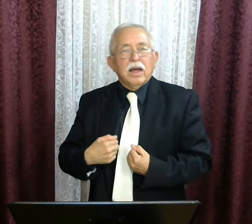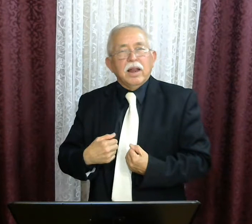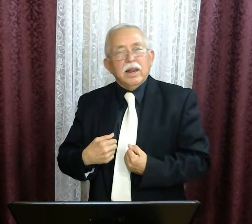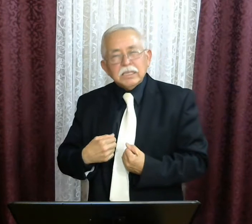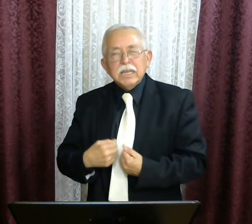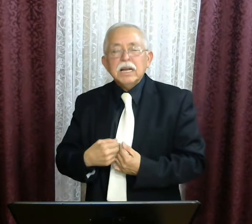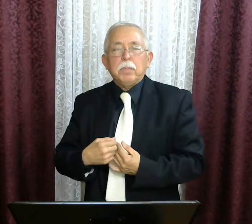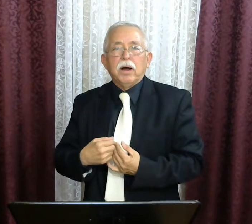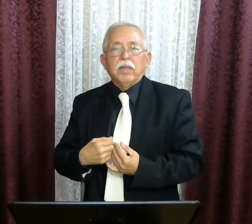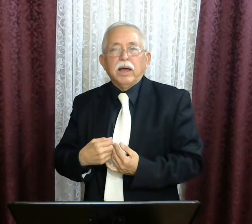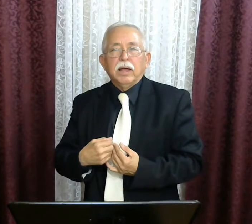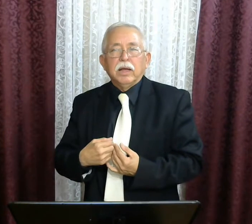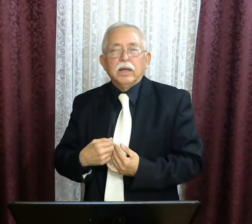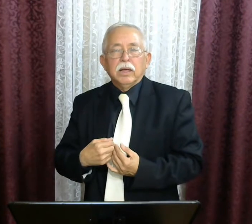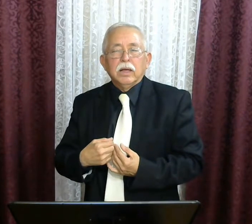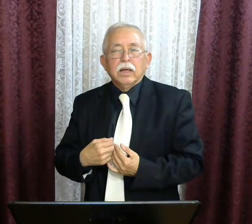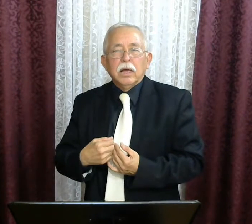Let's think about that.